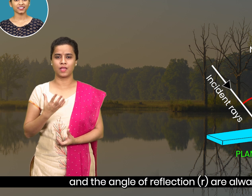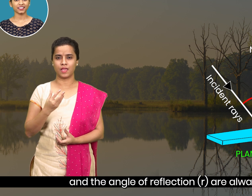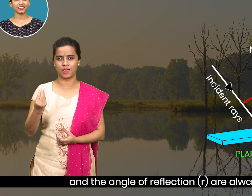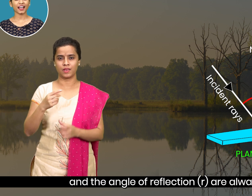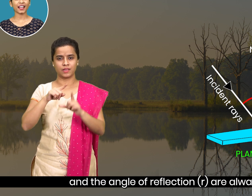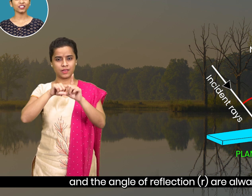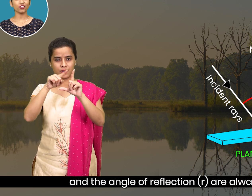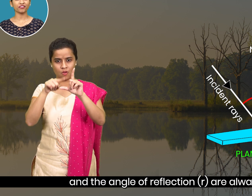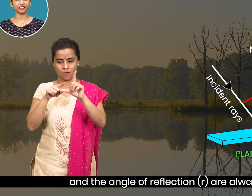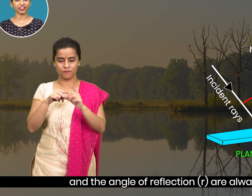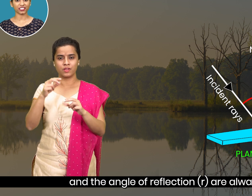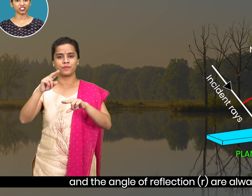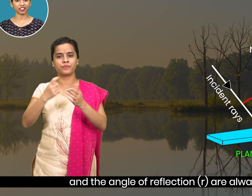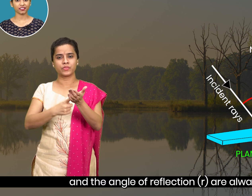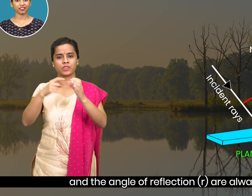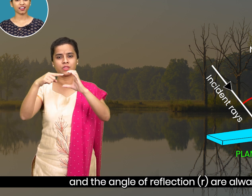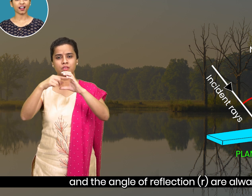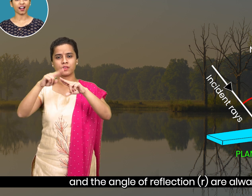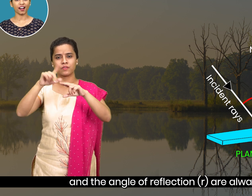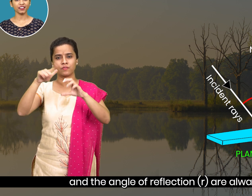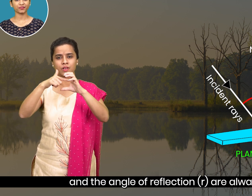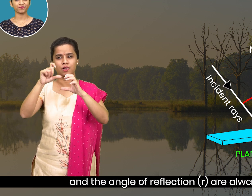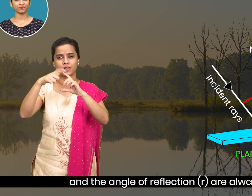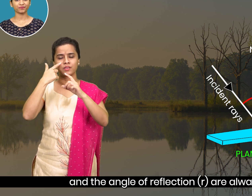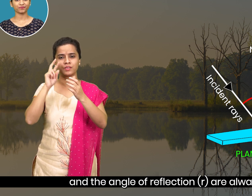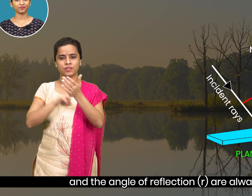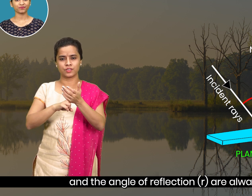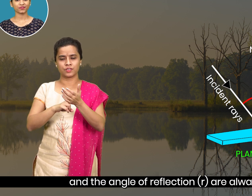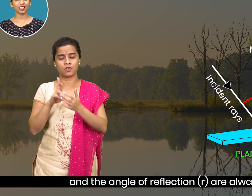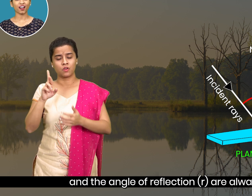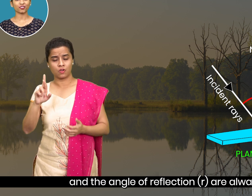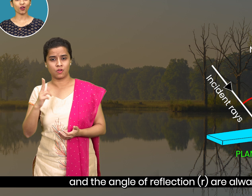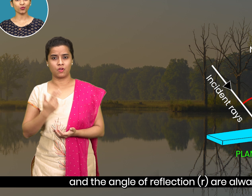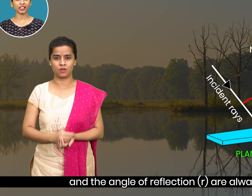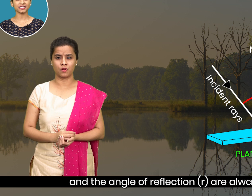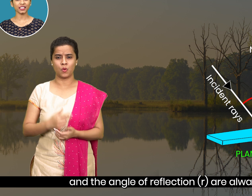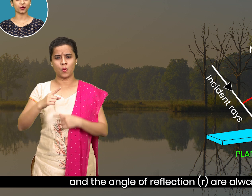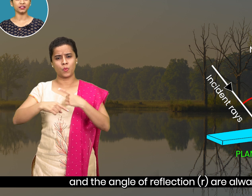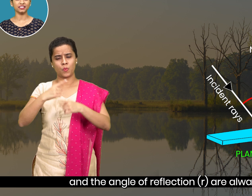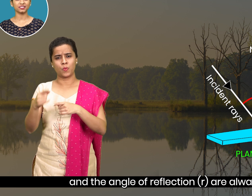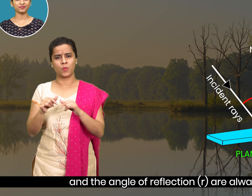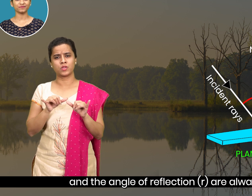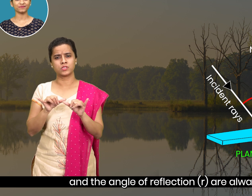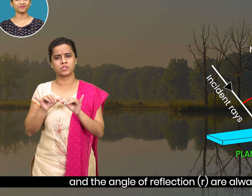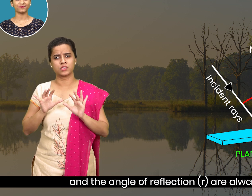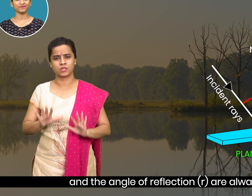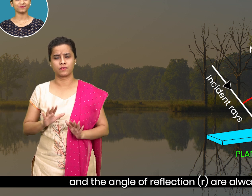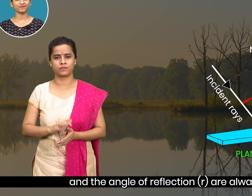and the angle of reflection R are always equal.